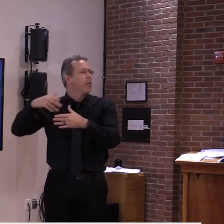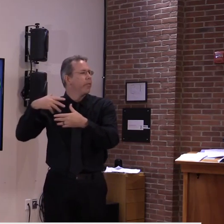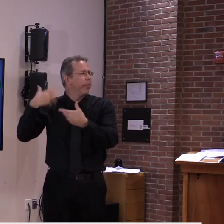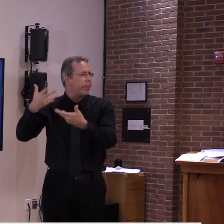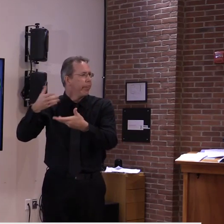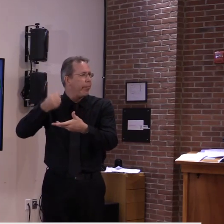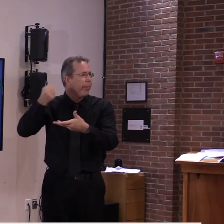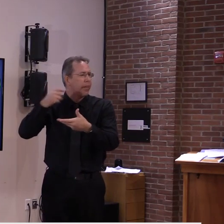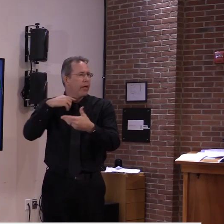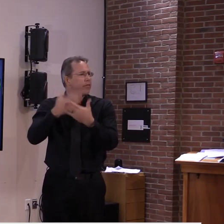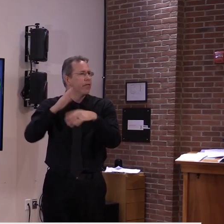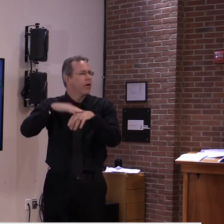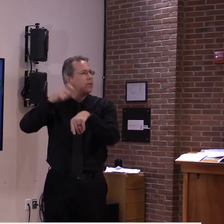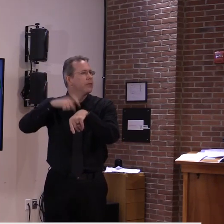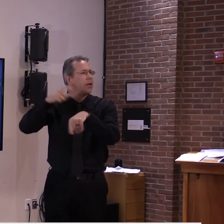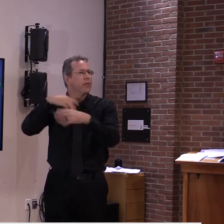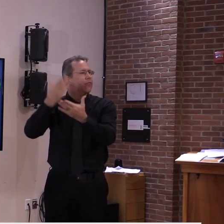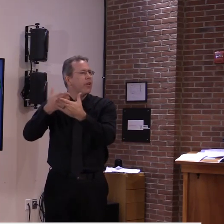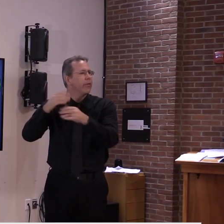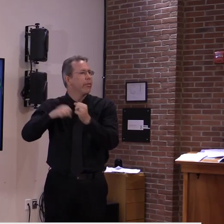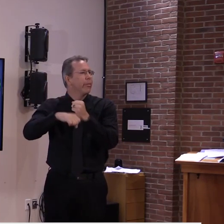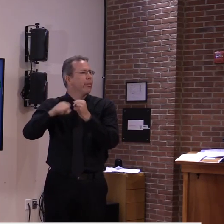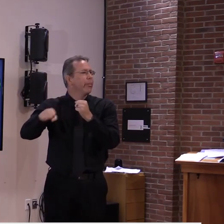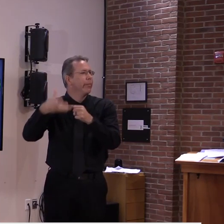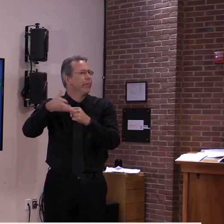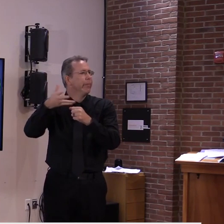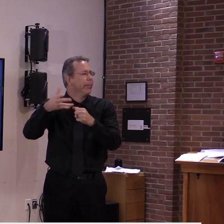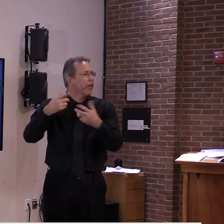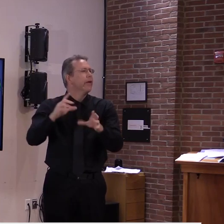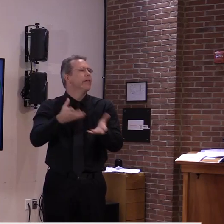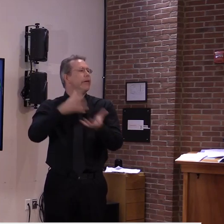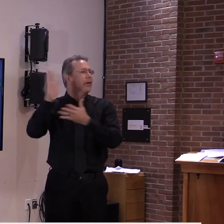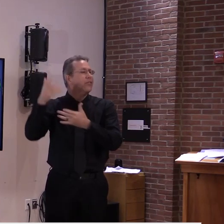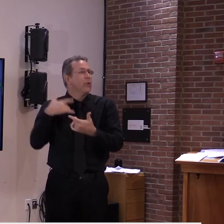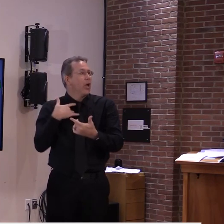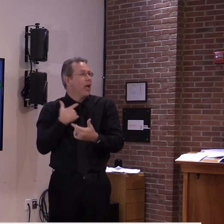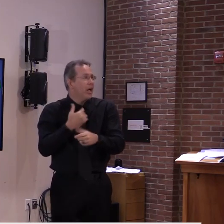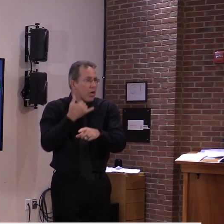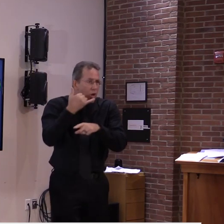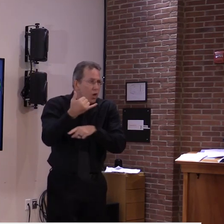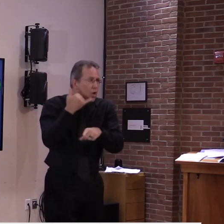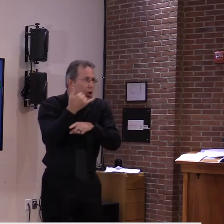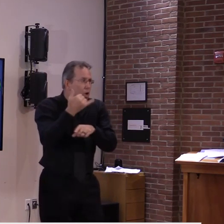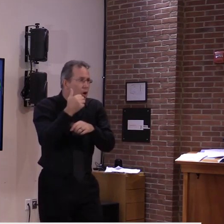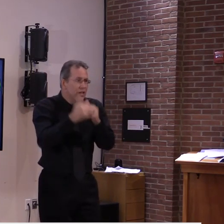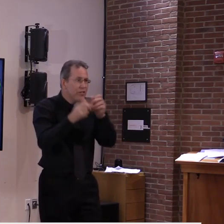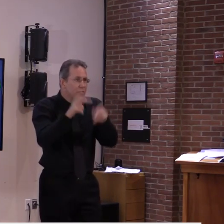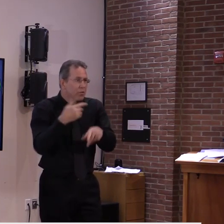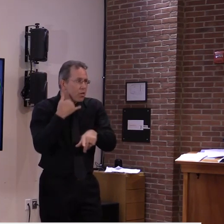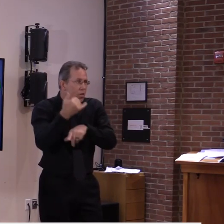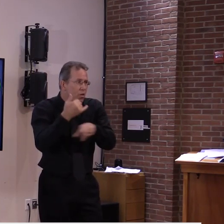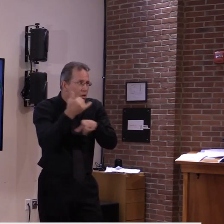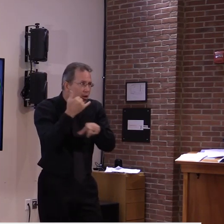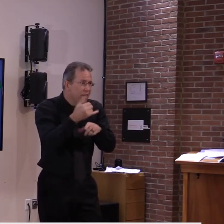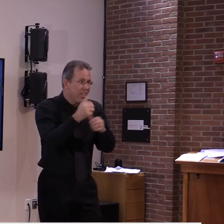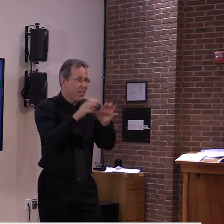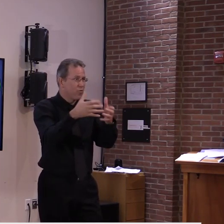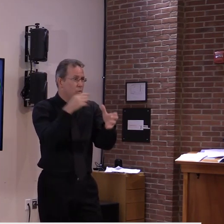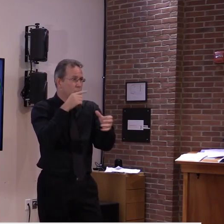telephone all those participants that were in that group and arrange testing, including